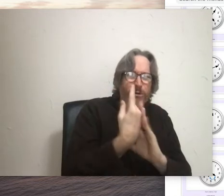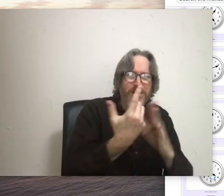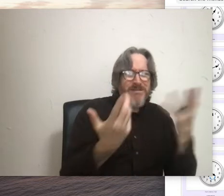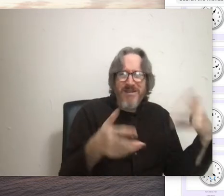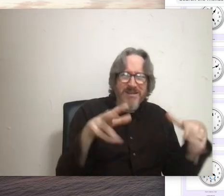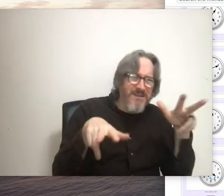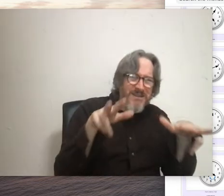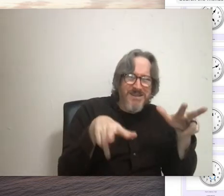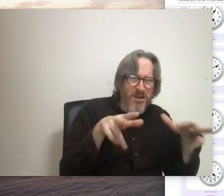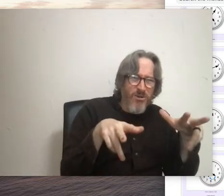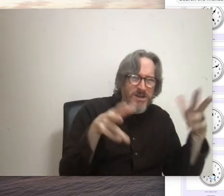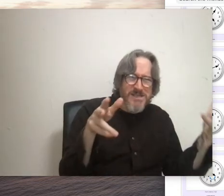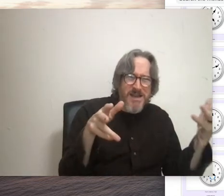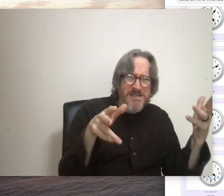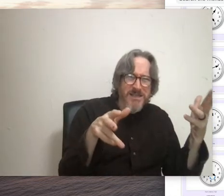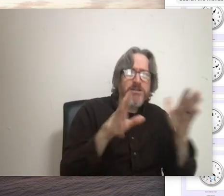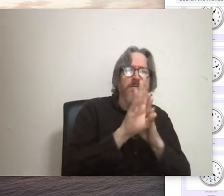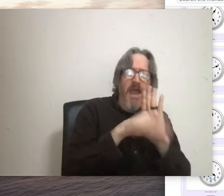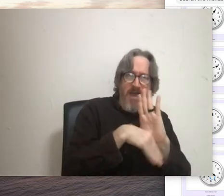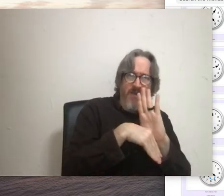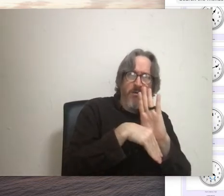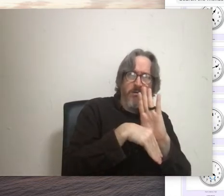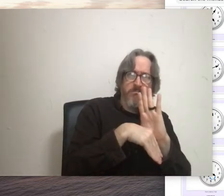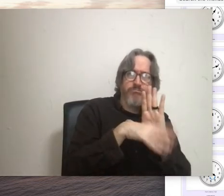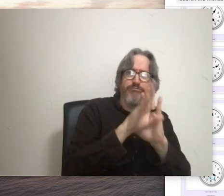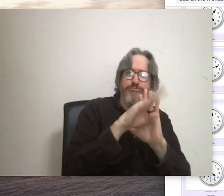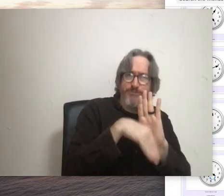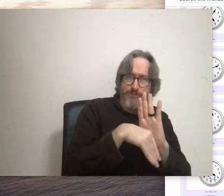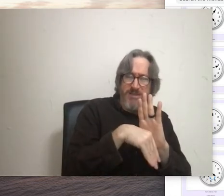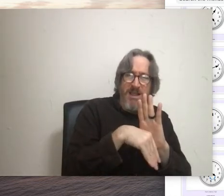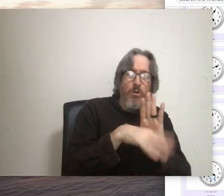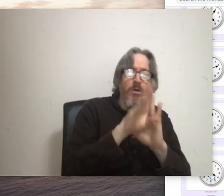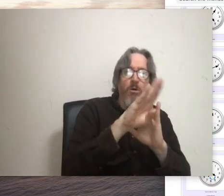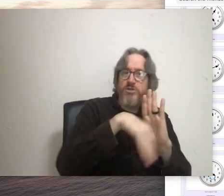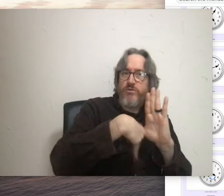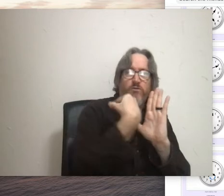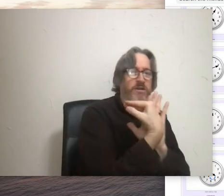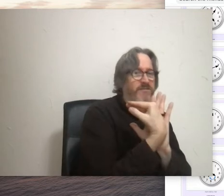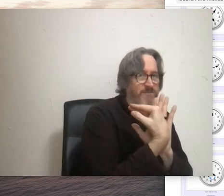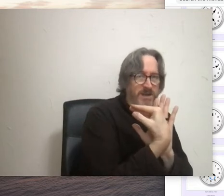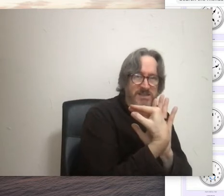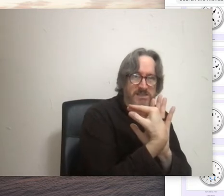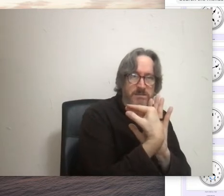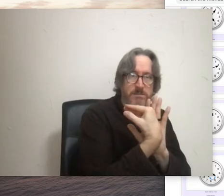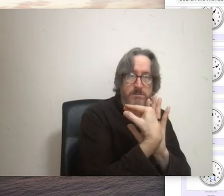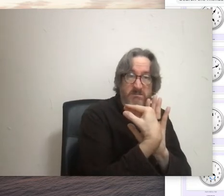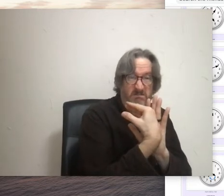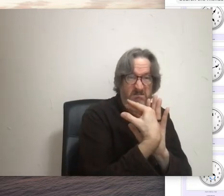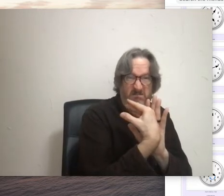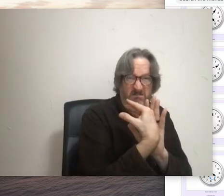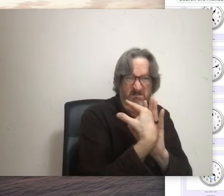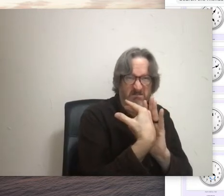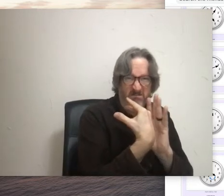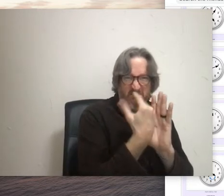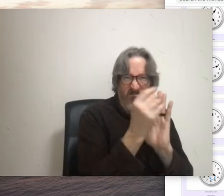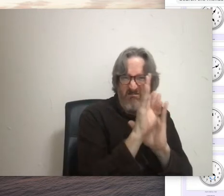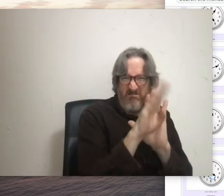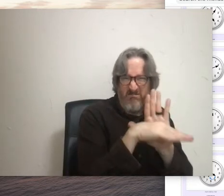Half hour is awkward. It's not as clear. Half hour. We won't do 45 minutes.